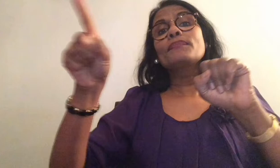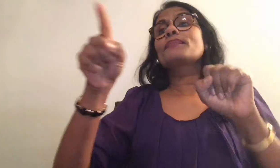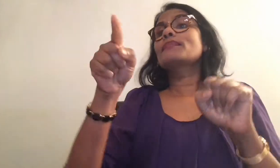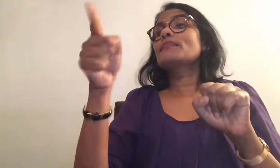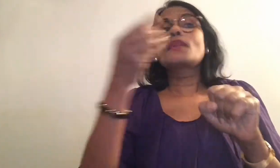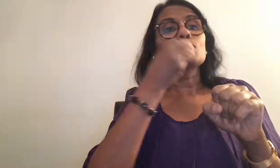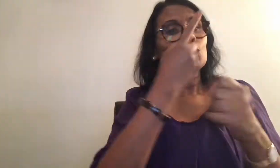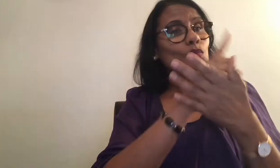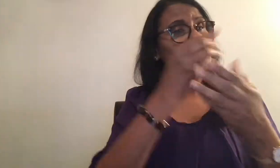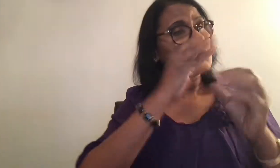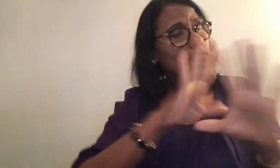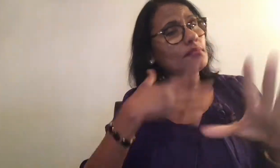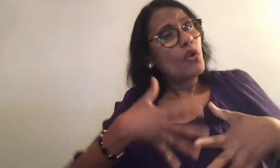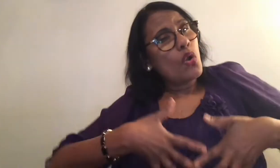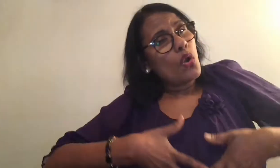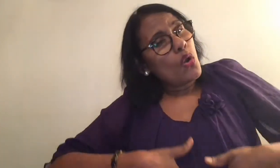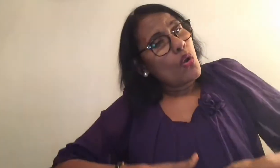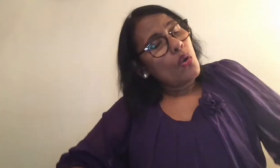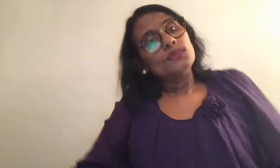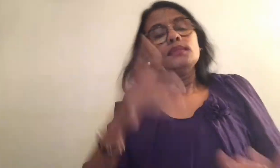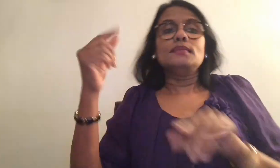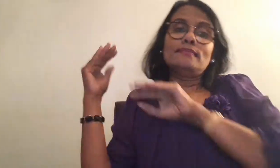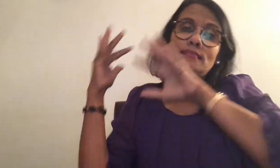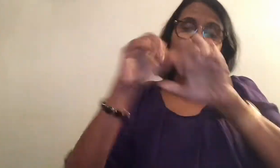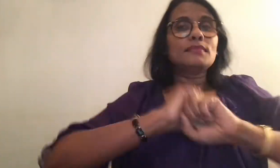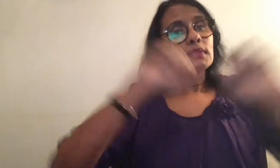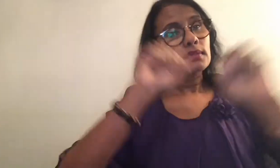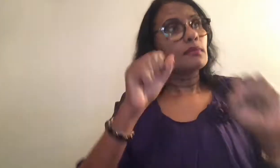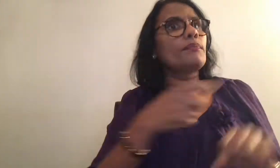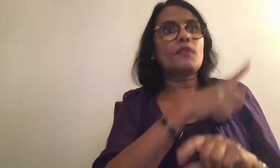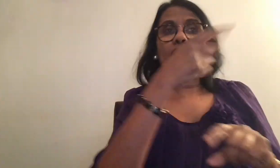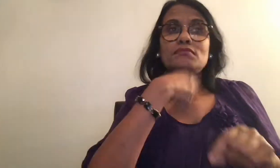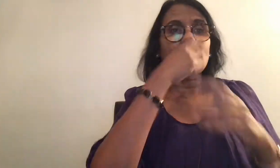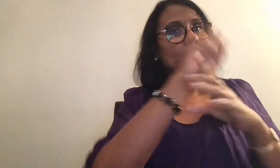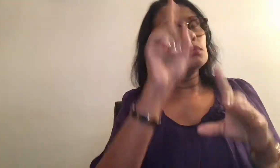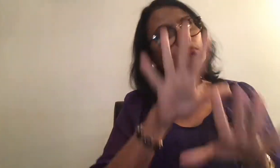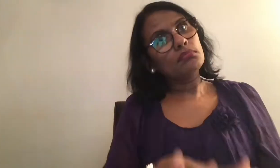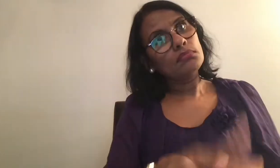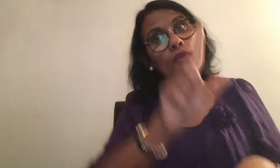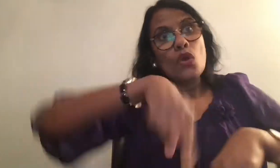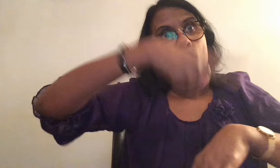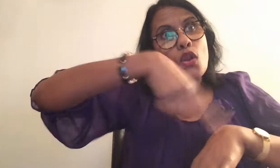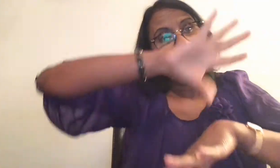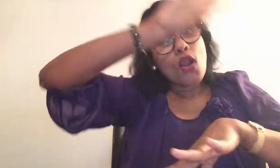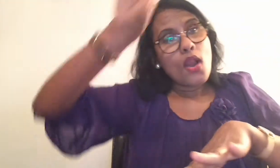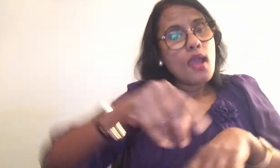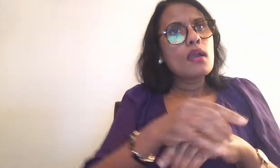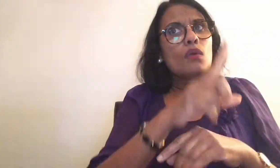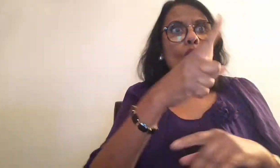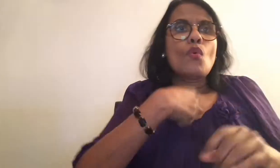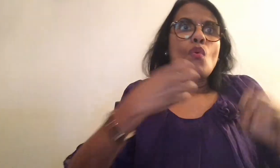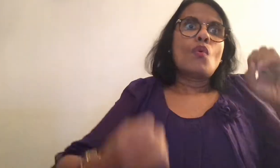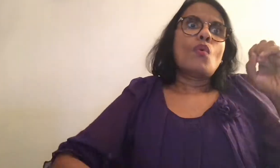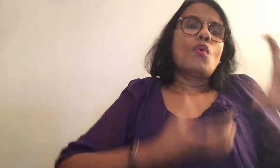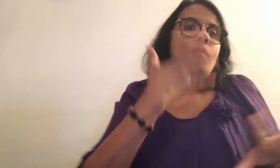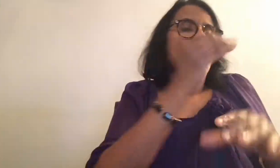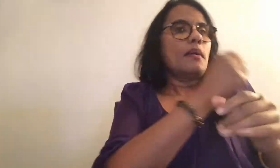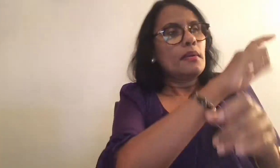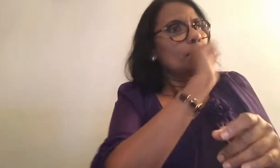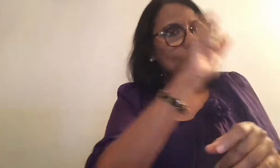the knot. Right there. All right? Past that. And what you're going to do is, you're going to see that tail in there? Yeah. You're going to take that and push on this side and pull it